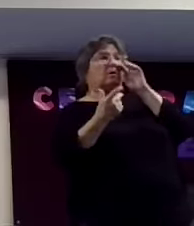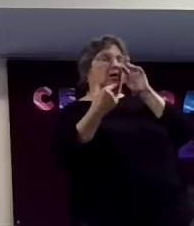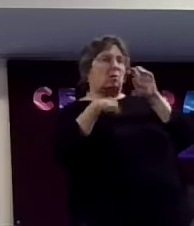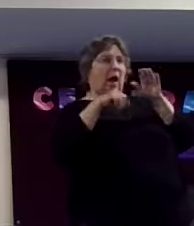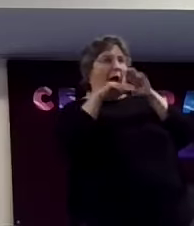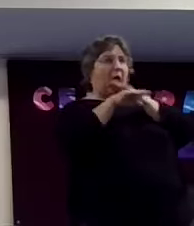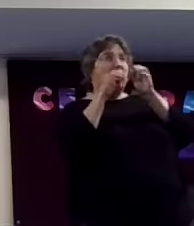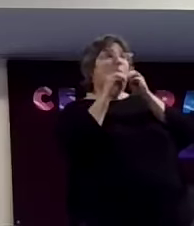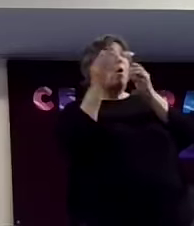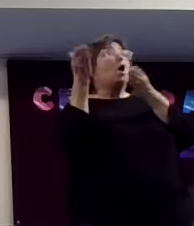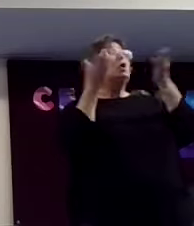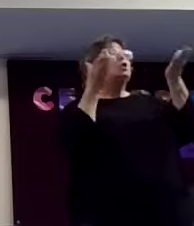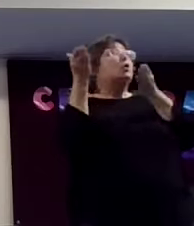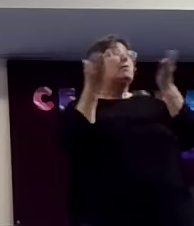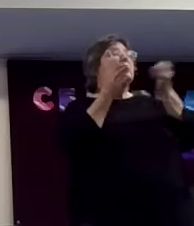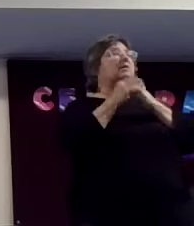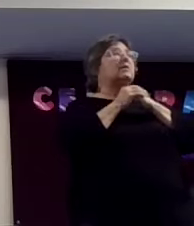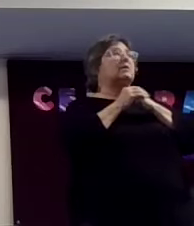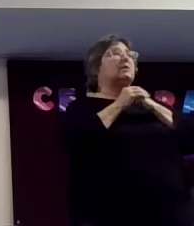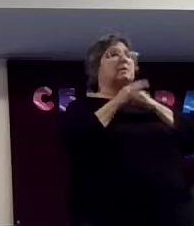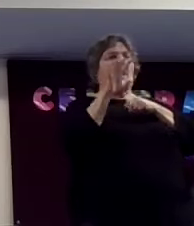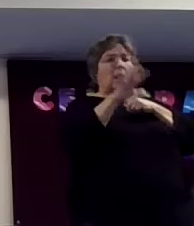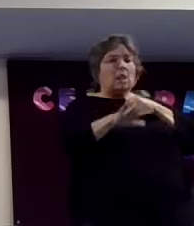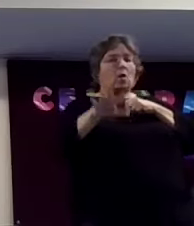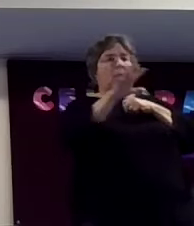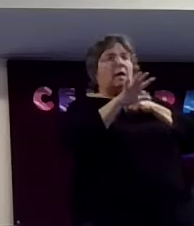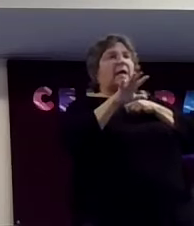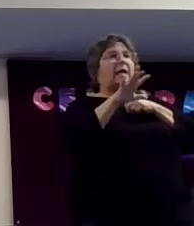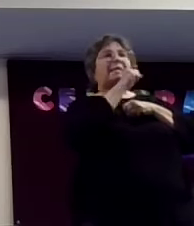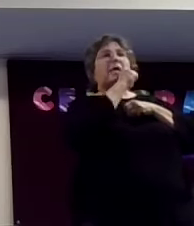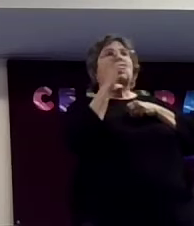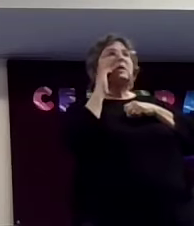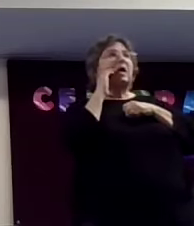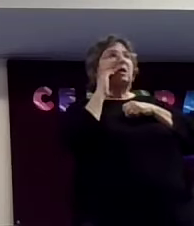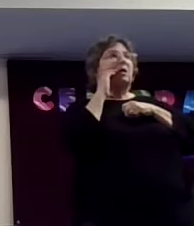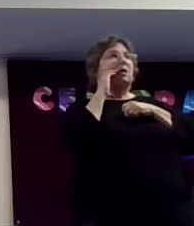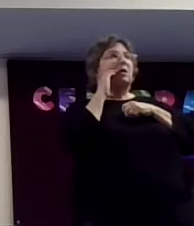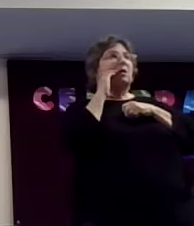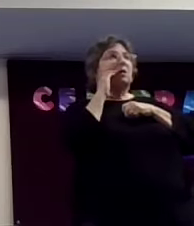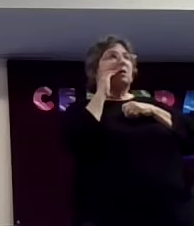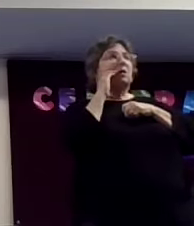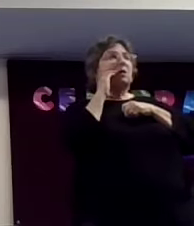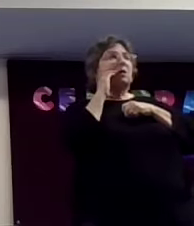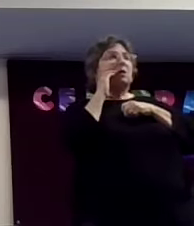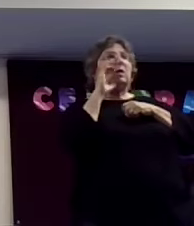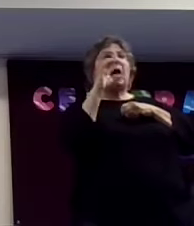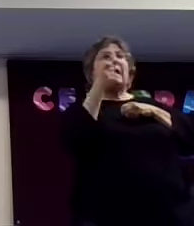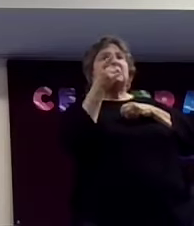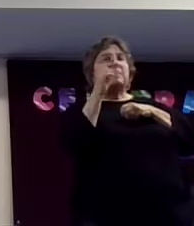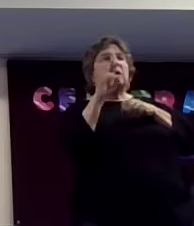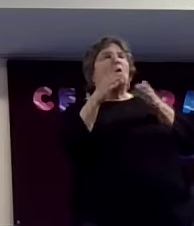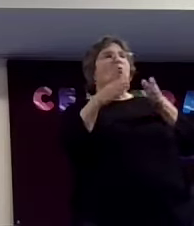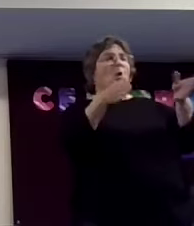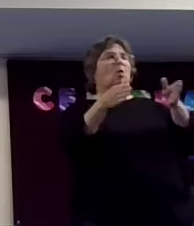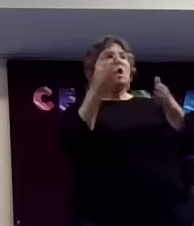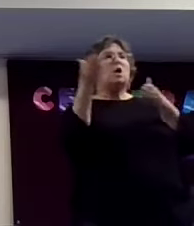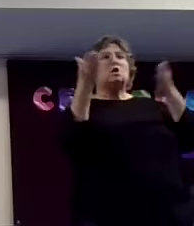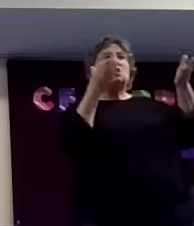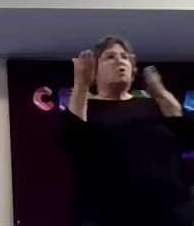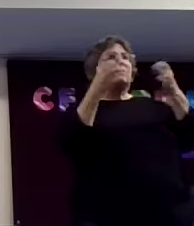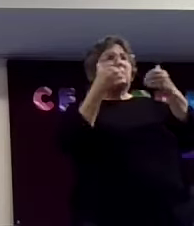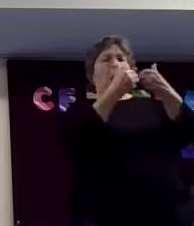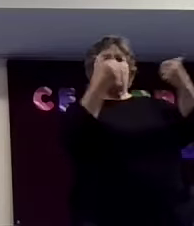us access more services locally? Like the senior centers and Esmond's or Road, like it's very, the services are